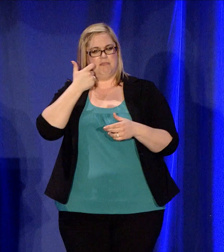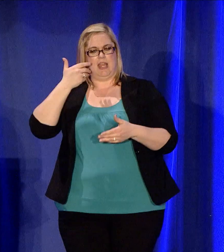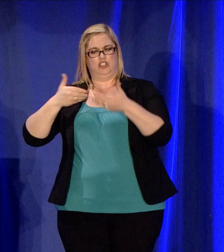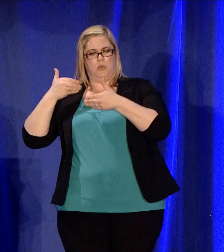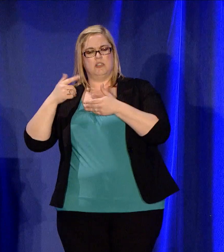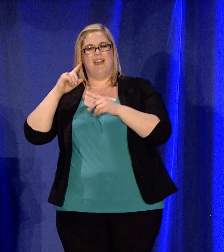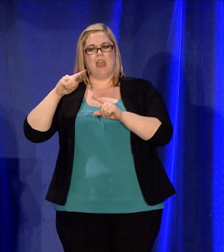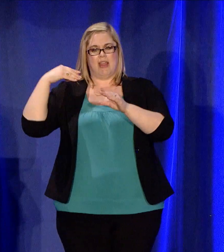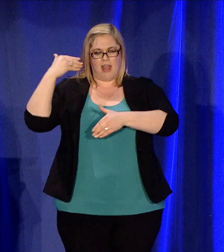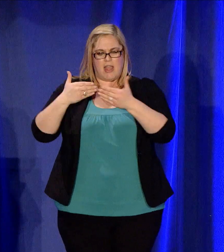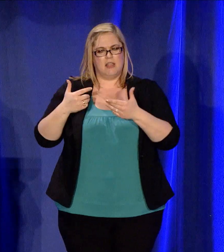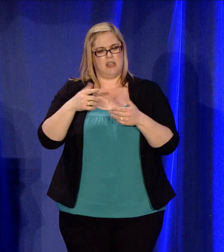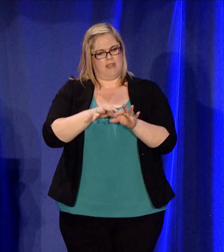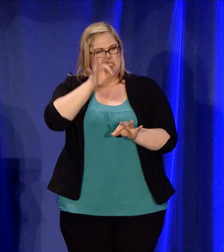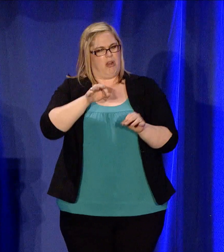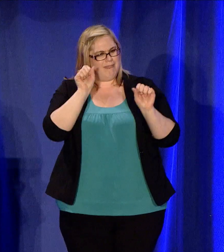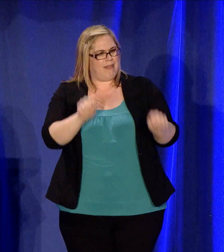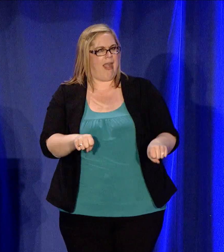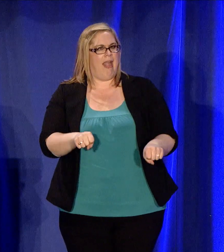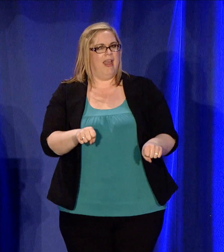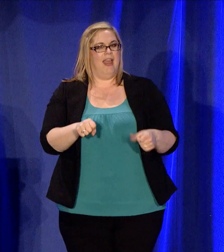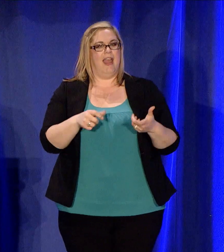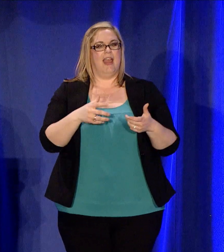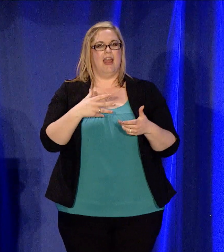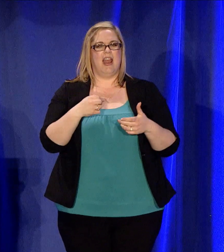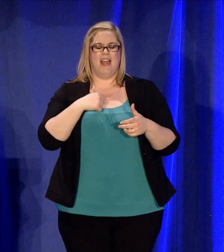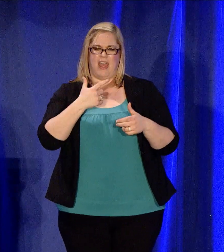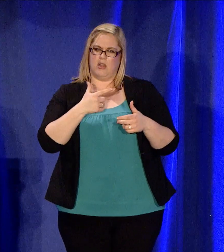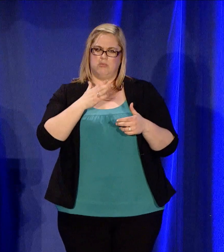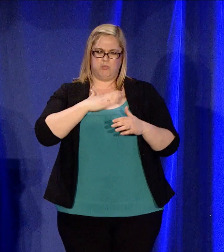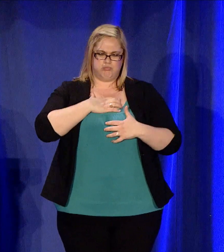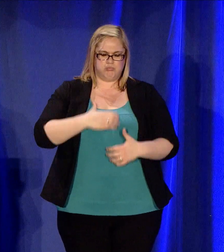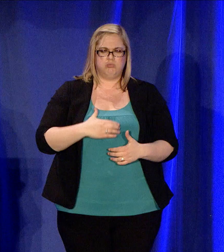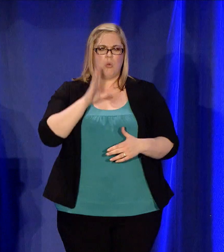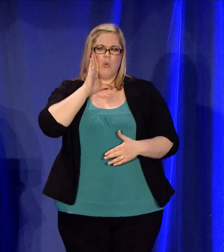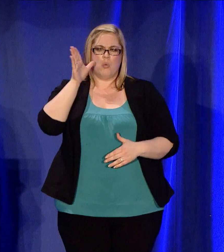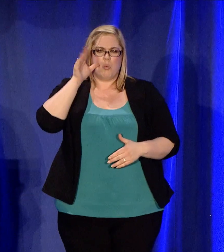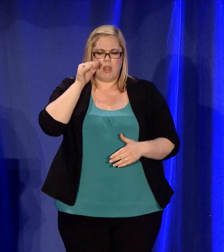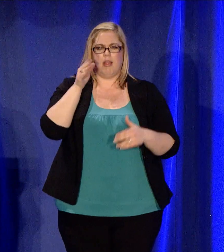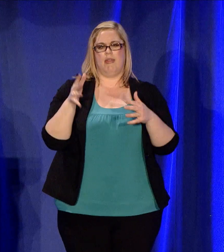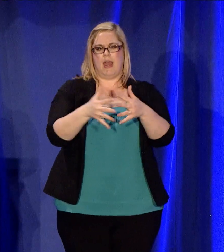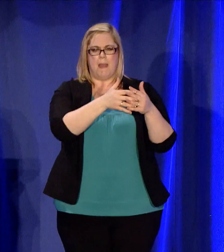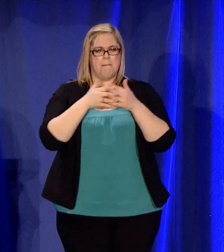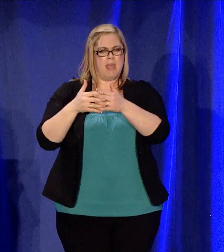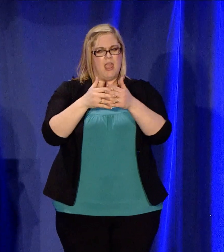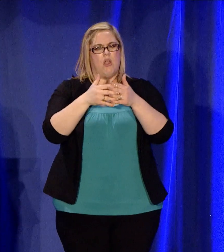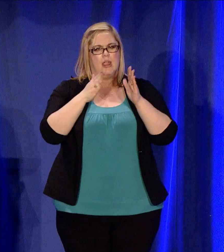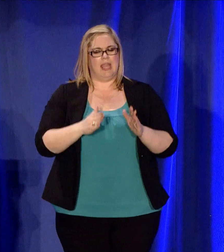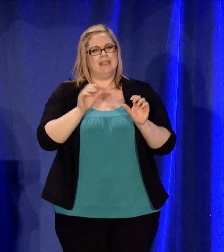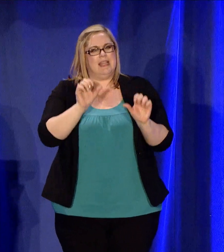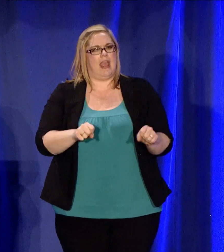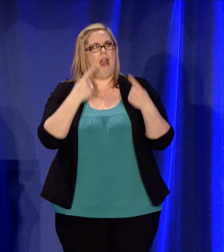the legacy of a can-do spirit, an unconquerable will, the idea that America can accomplish anything because of